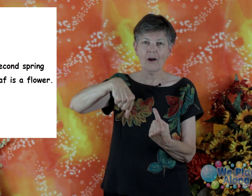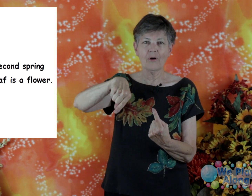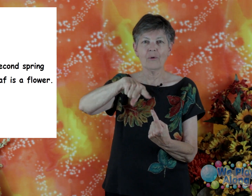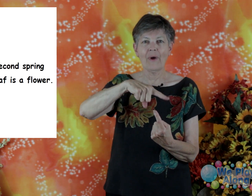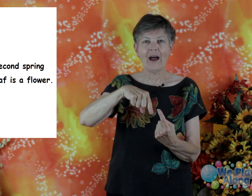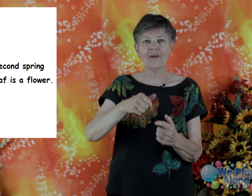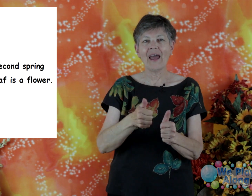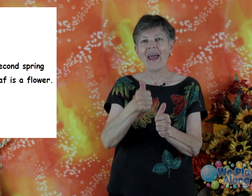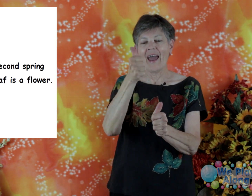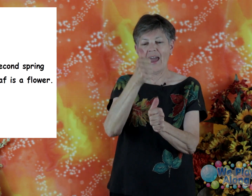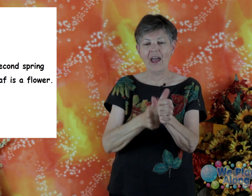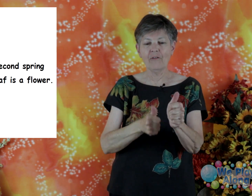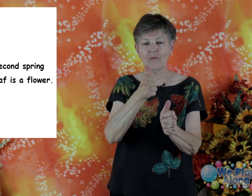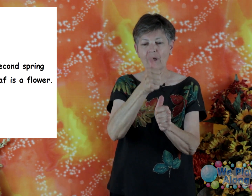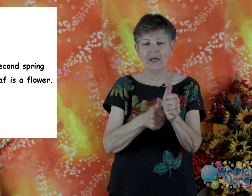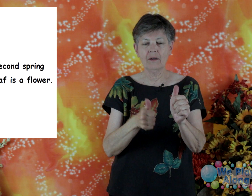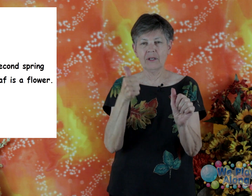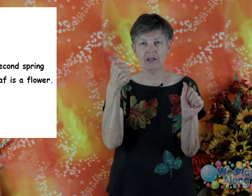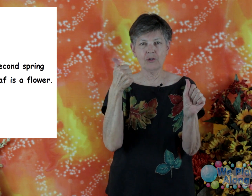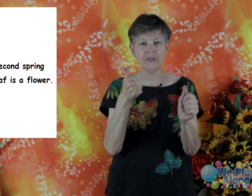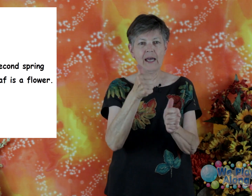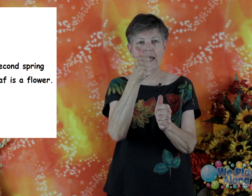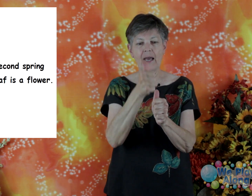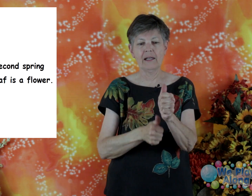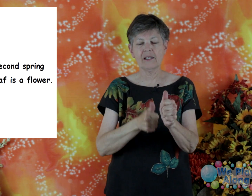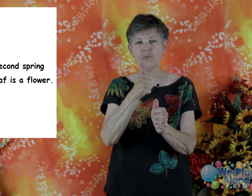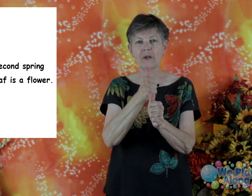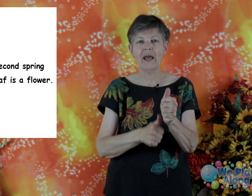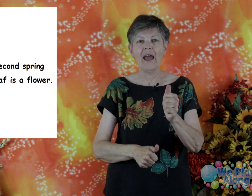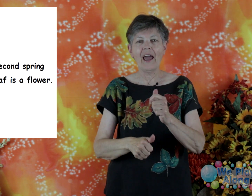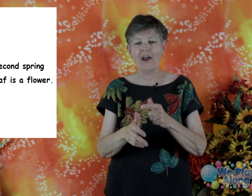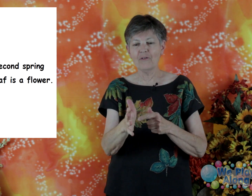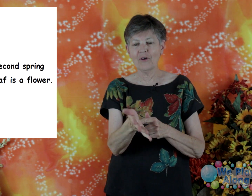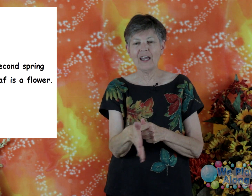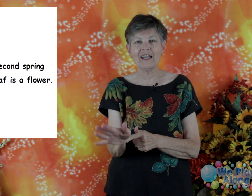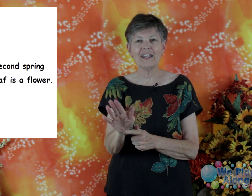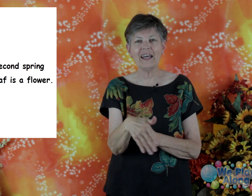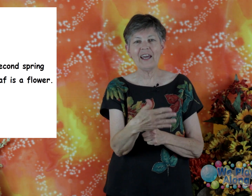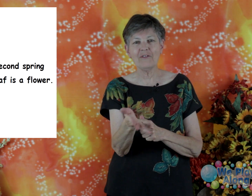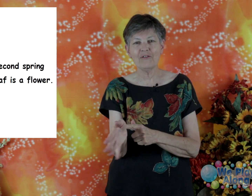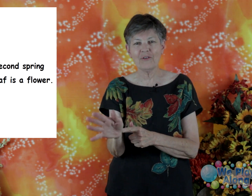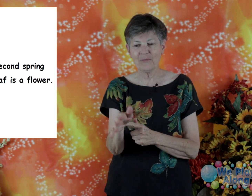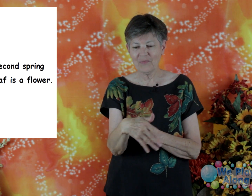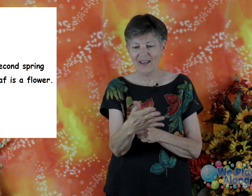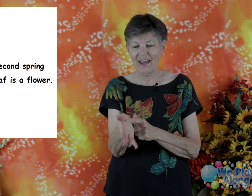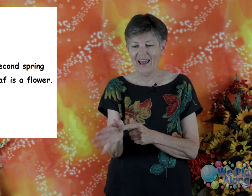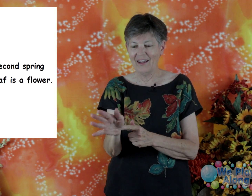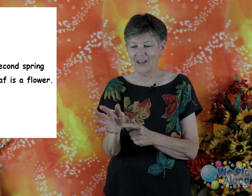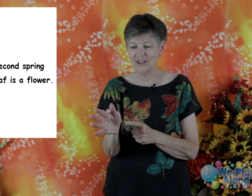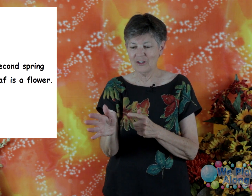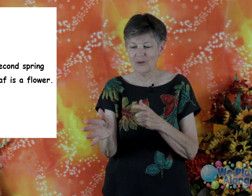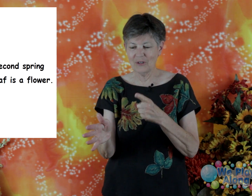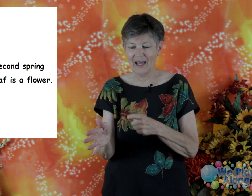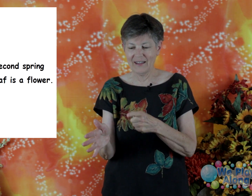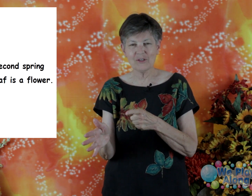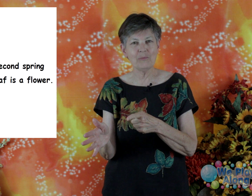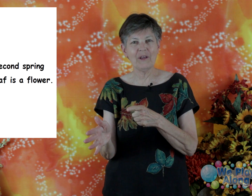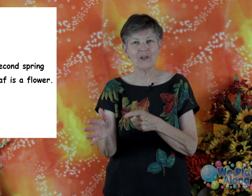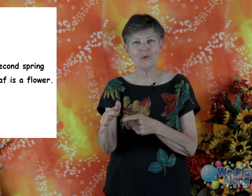going around, take 2 10 hands, this one, every leaf. And then, so like this would be the